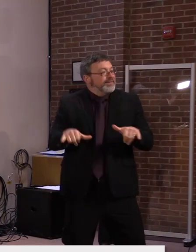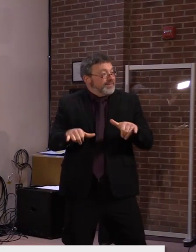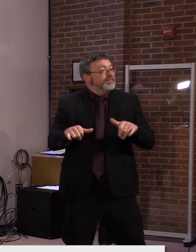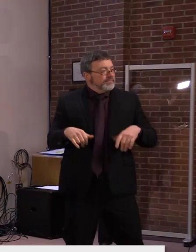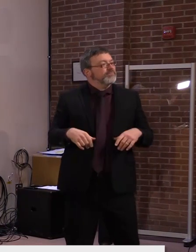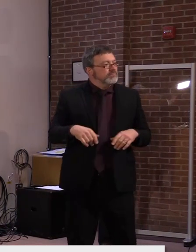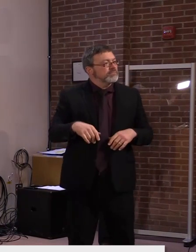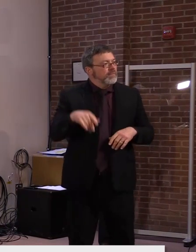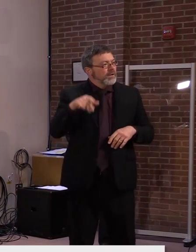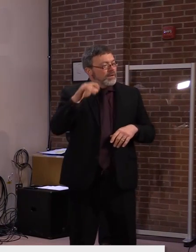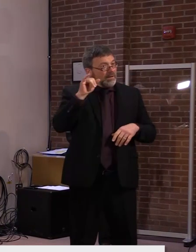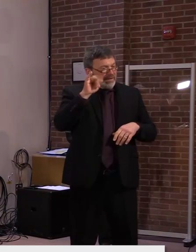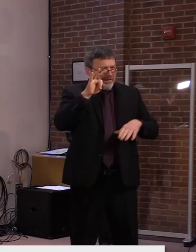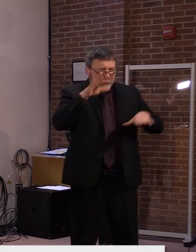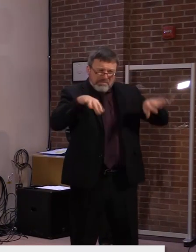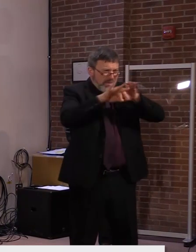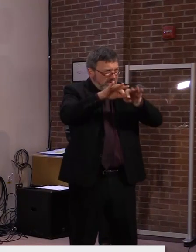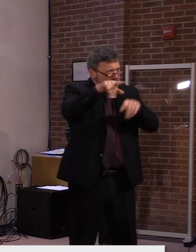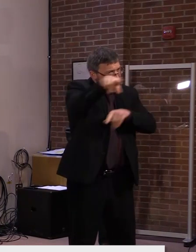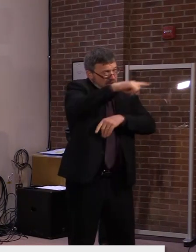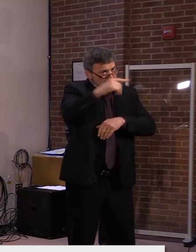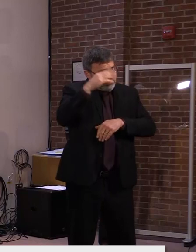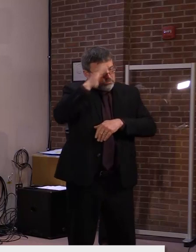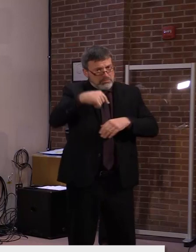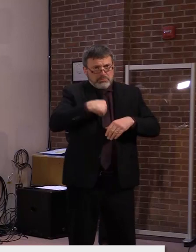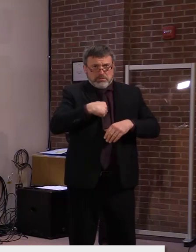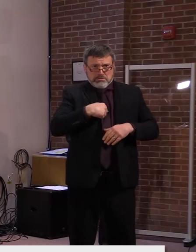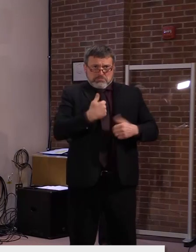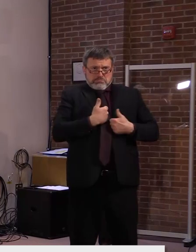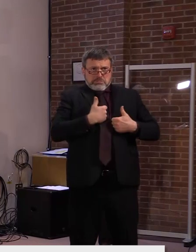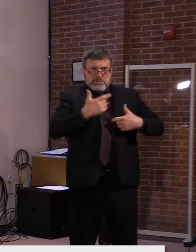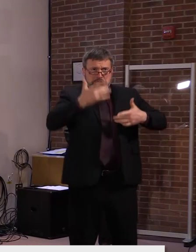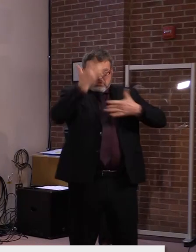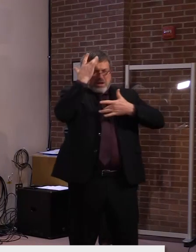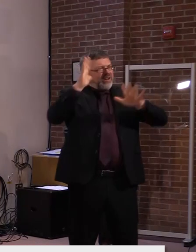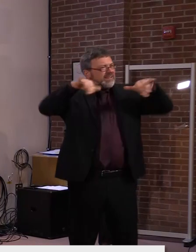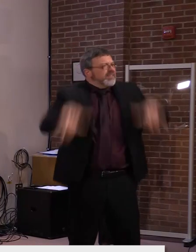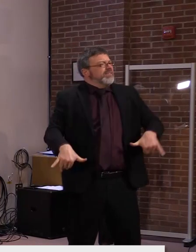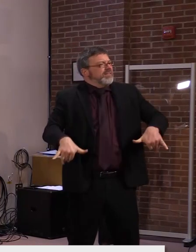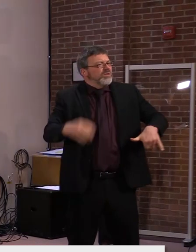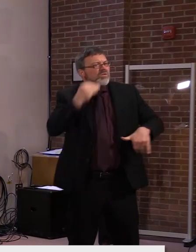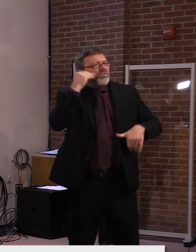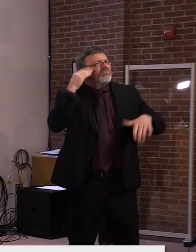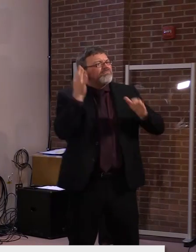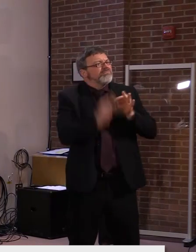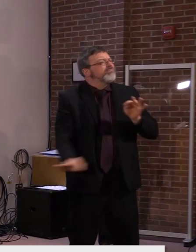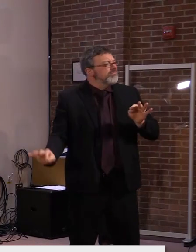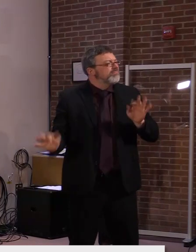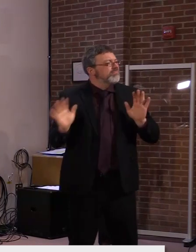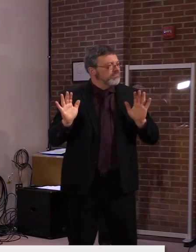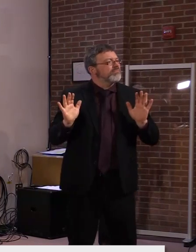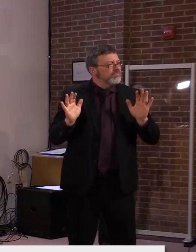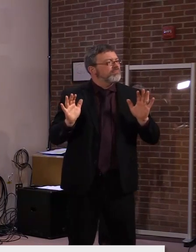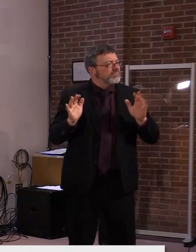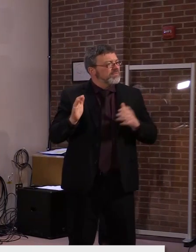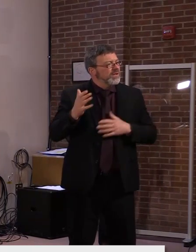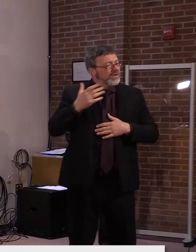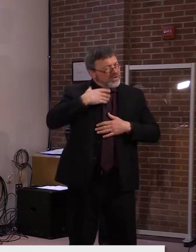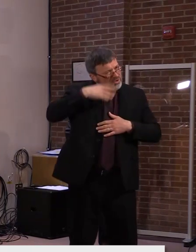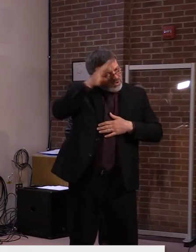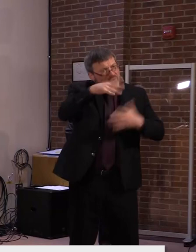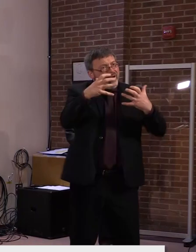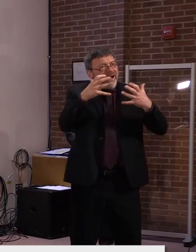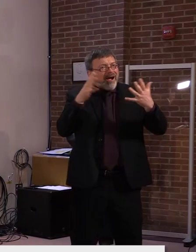your family and friends, but if you have symptoms, please don't take the risk of spreading to vulnerable family members.